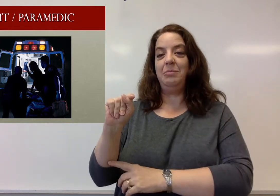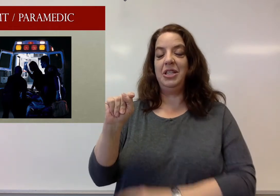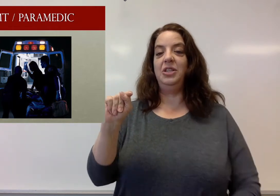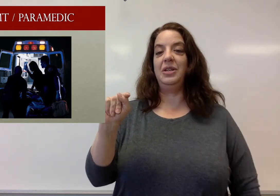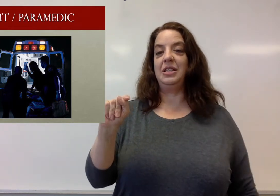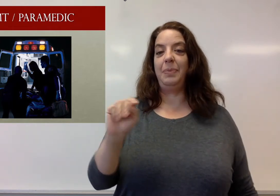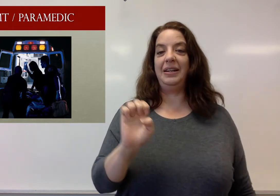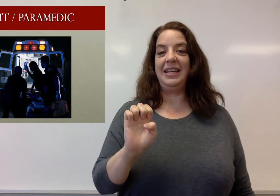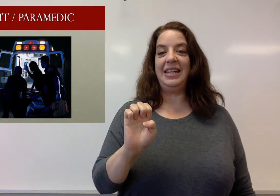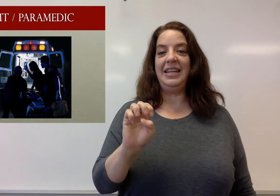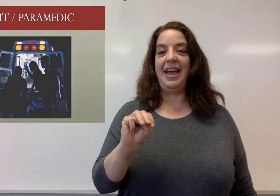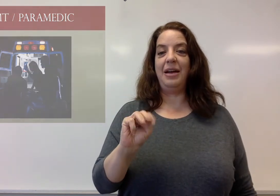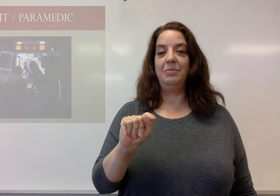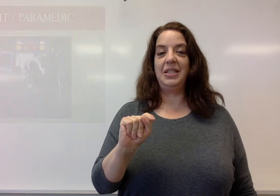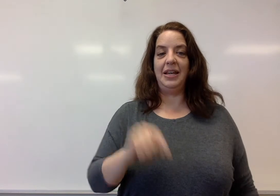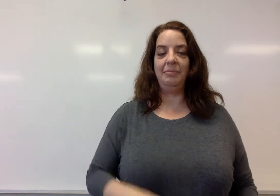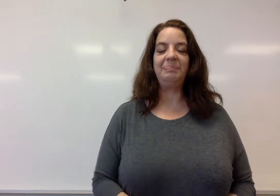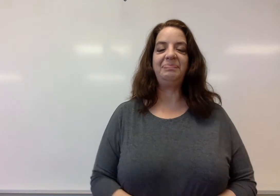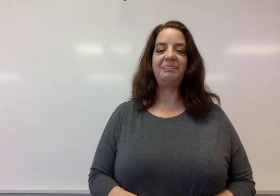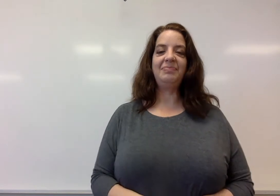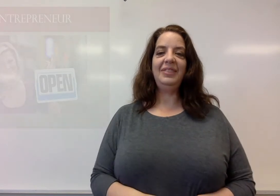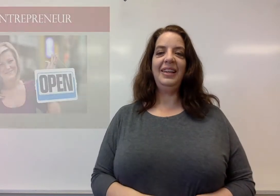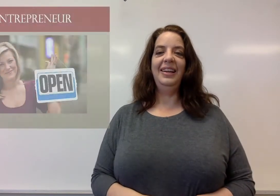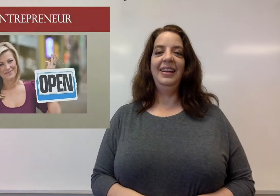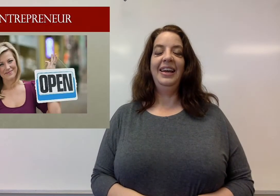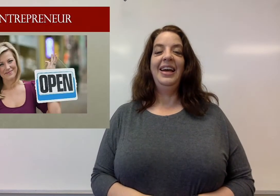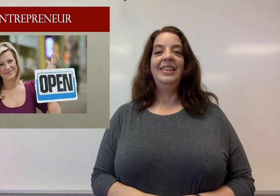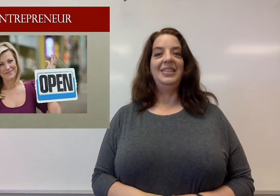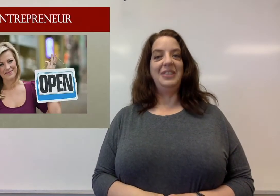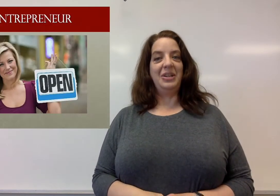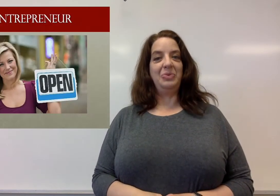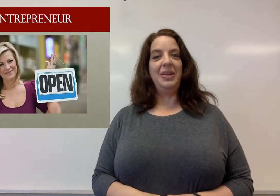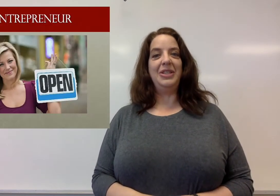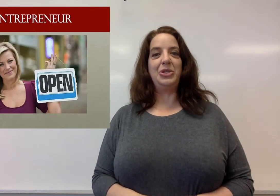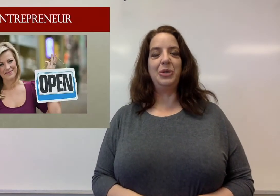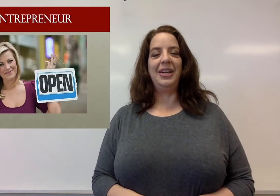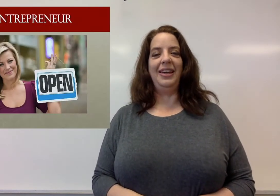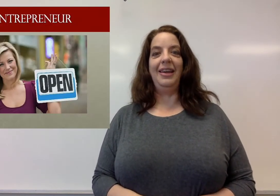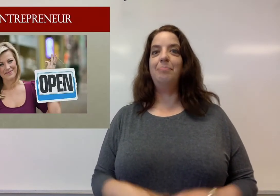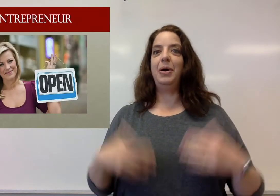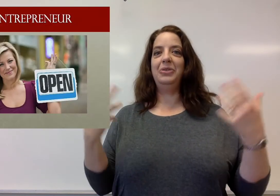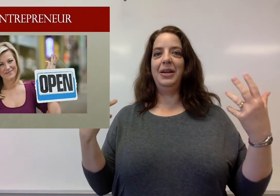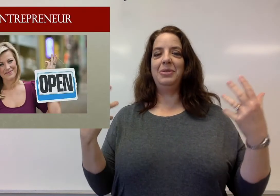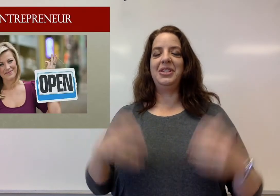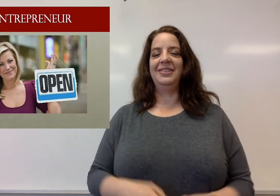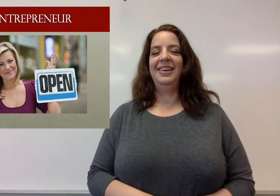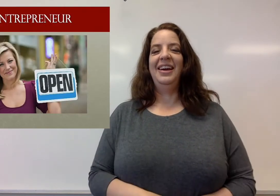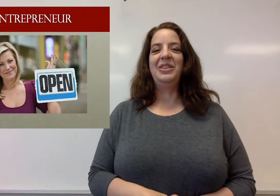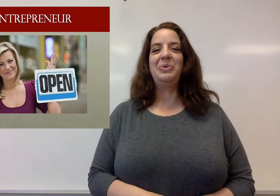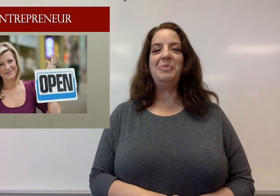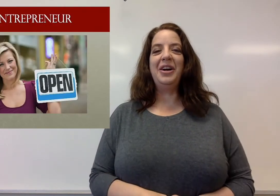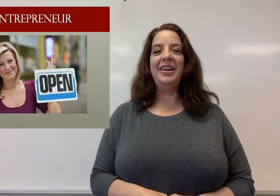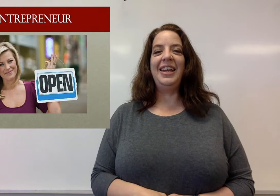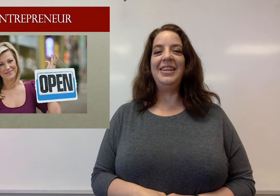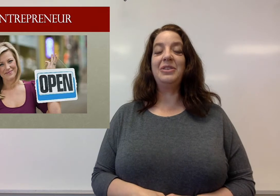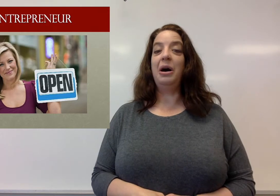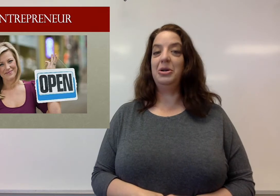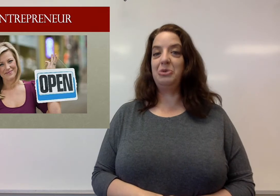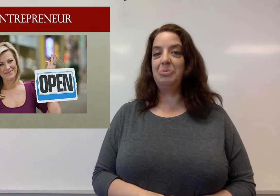you can spell it EMT. This next one is tricky in both languages. The word is